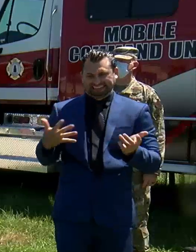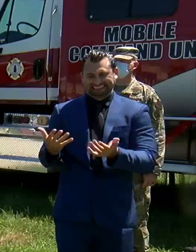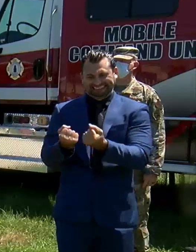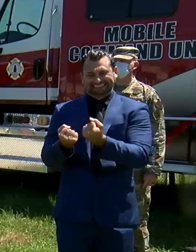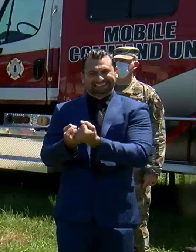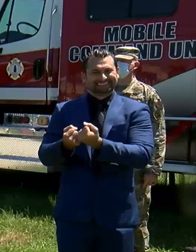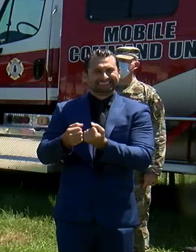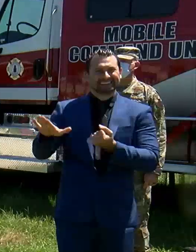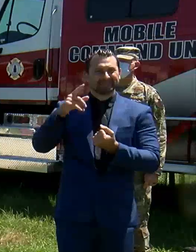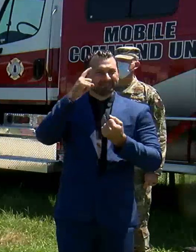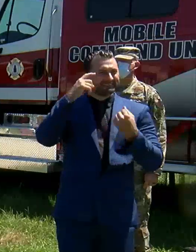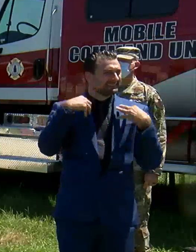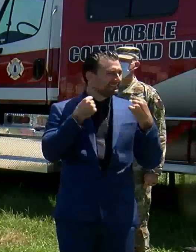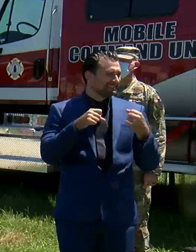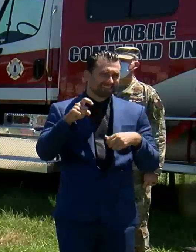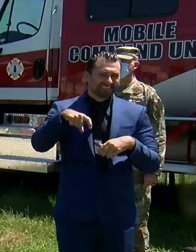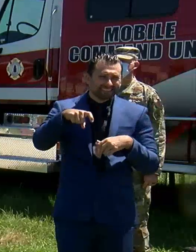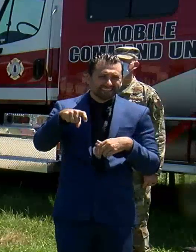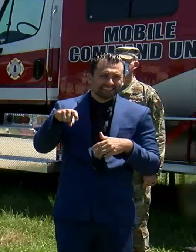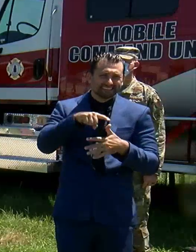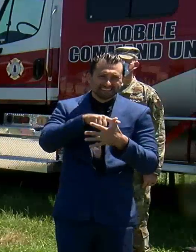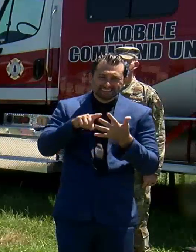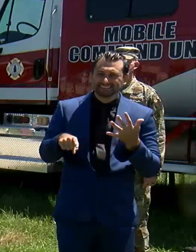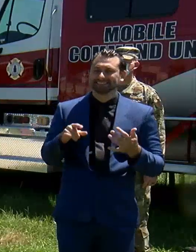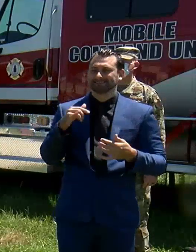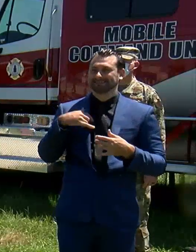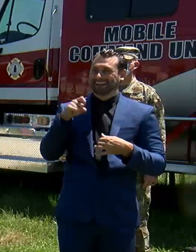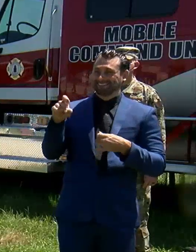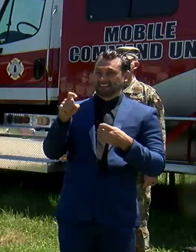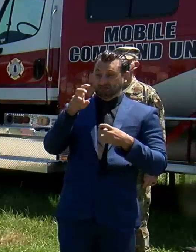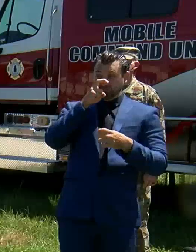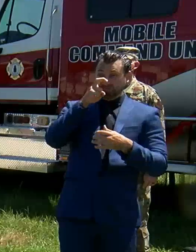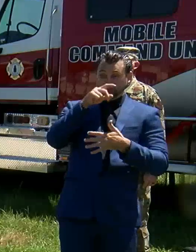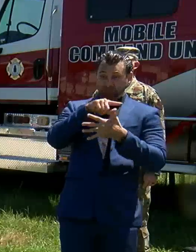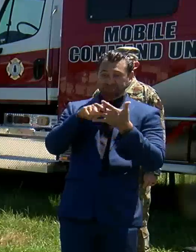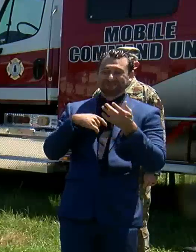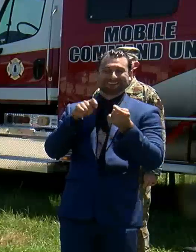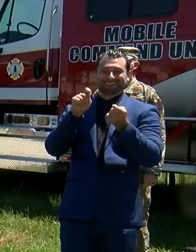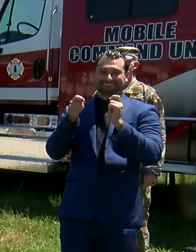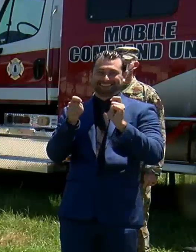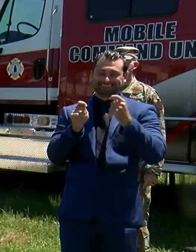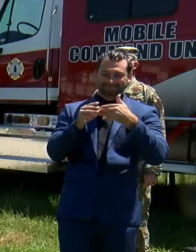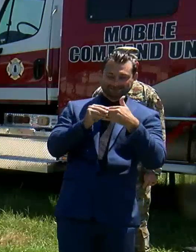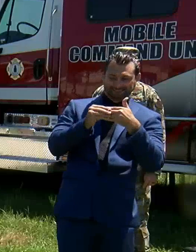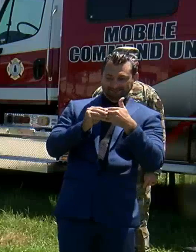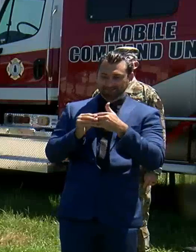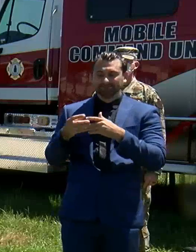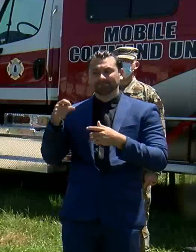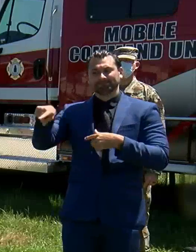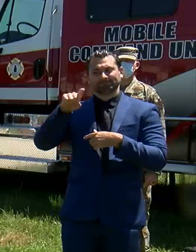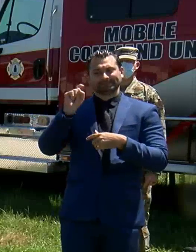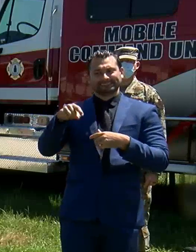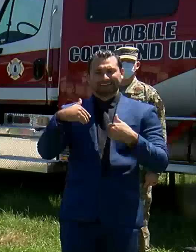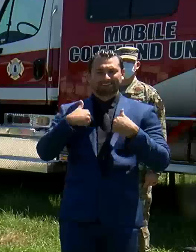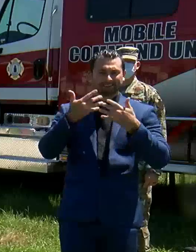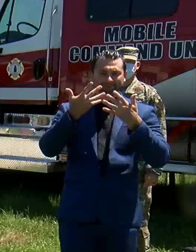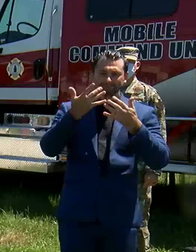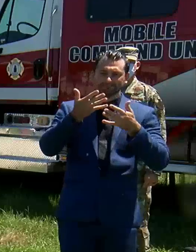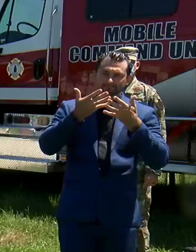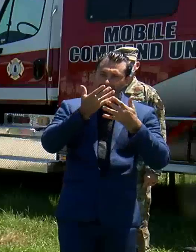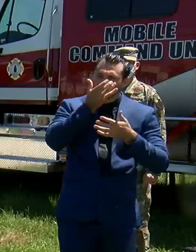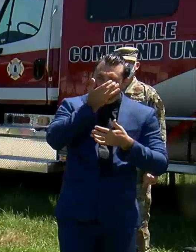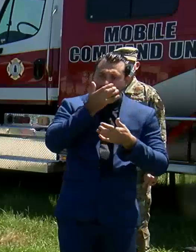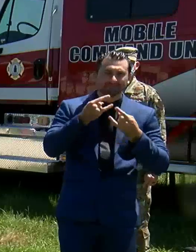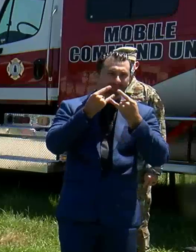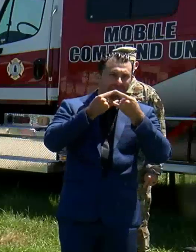for providers that are having to adjust resources and business practices in response to COVID-19, i.e. increased use of telehealth